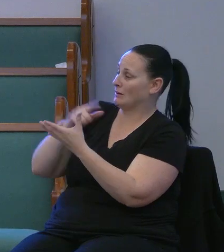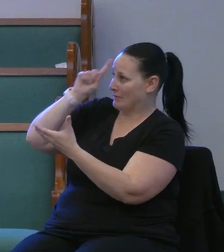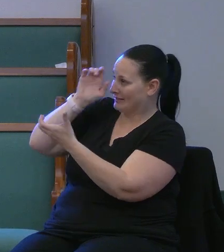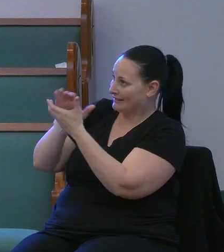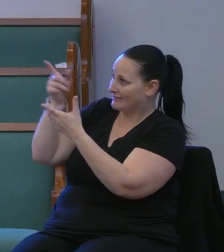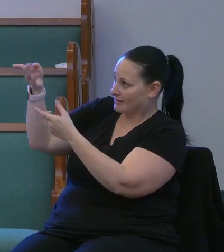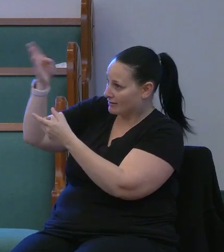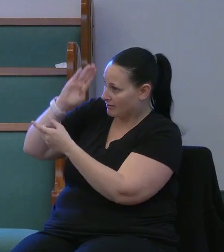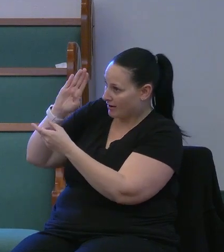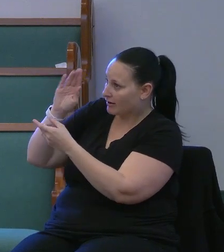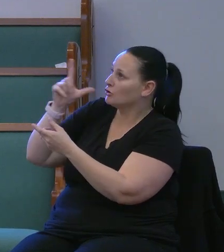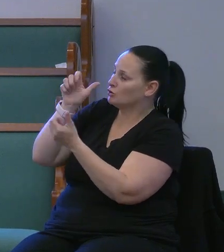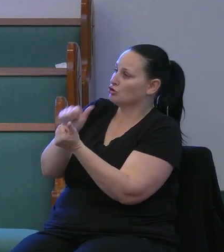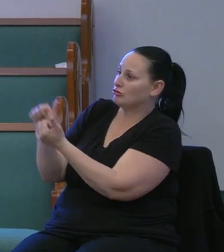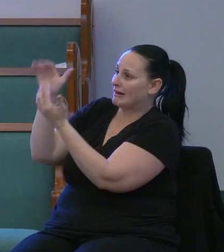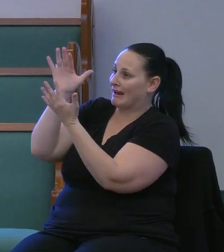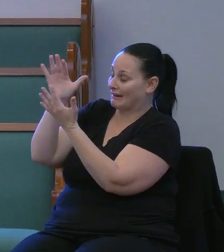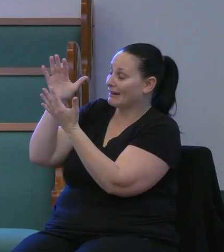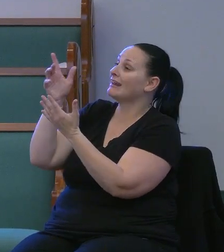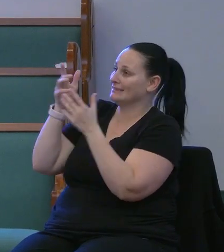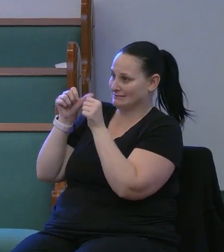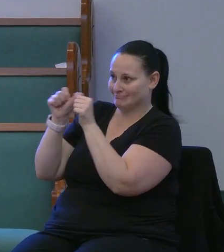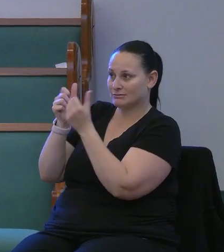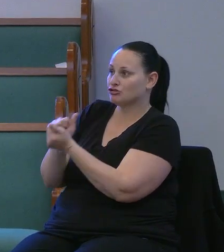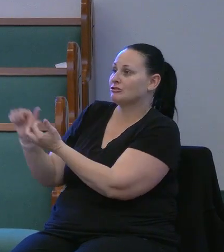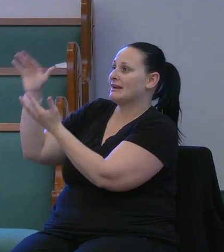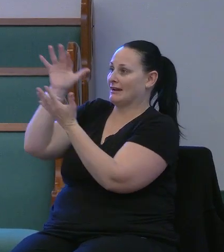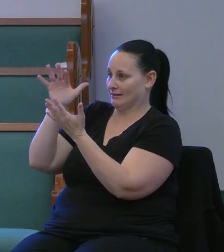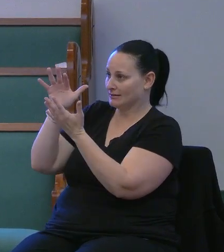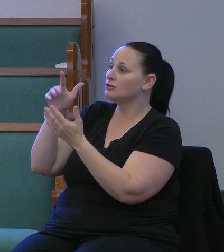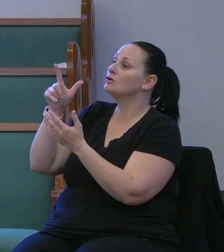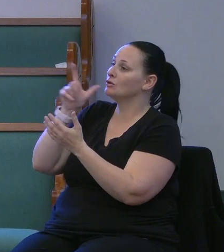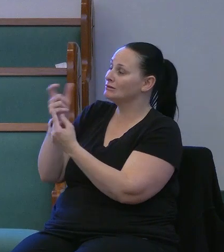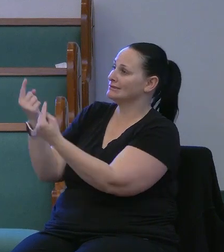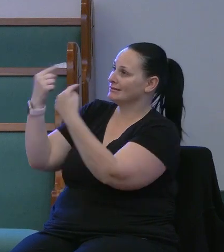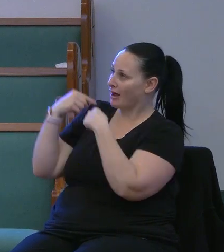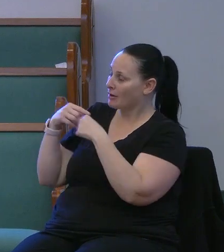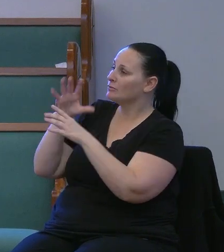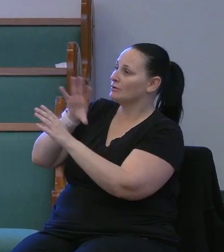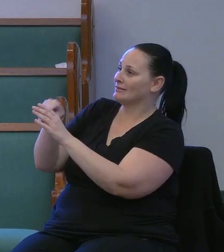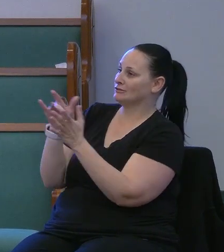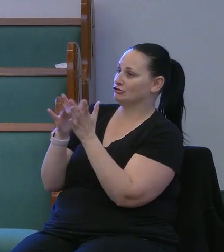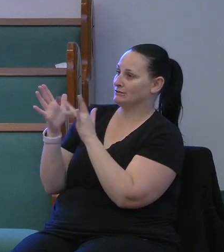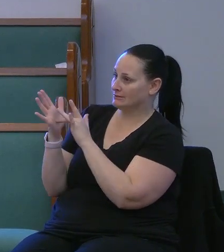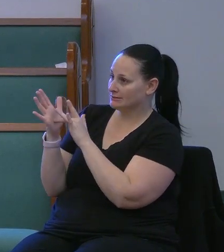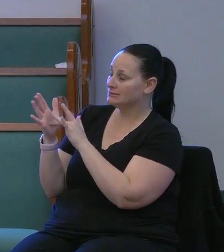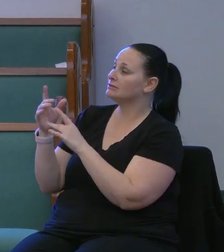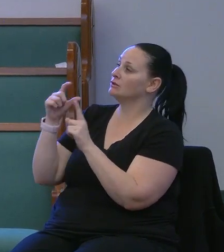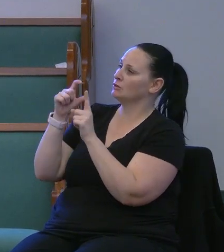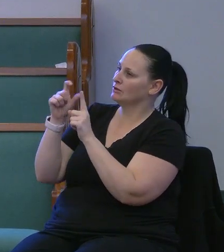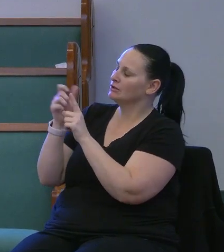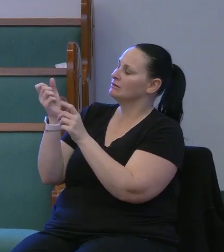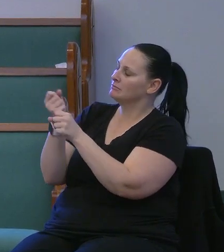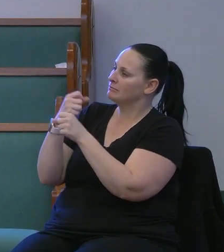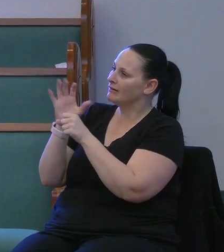in God, who has created and is creating, who has come in Jesus, the Word